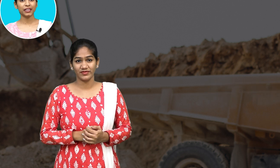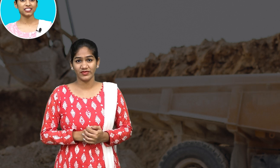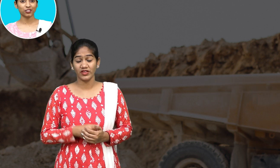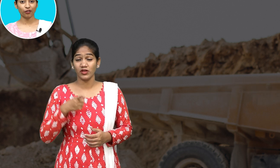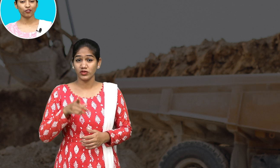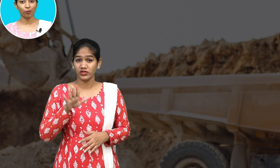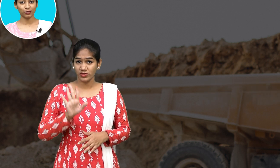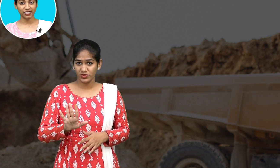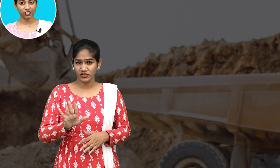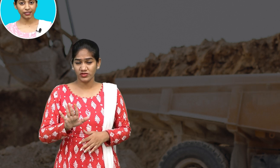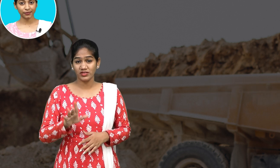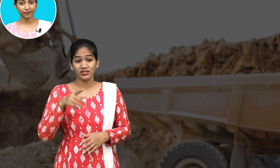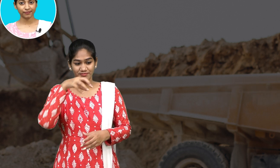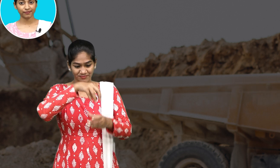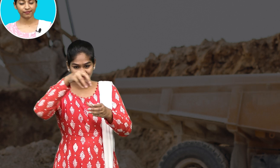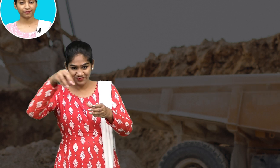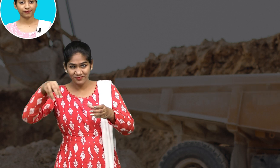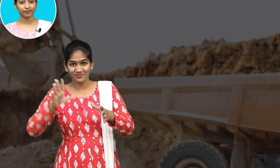On the basis of composition,